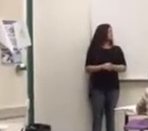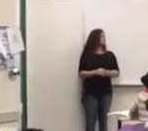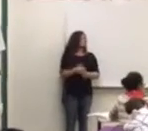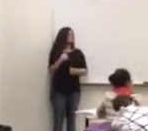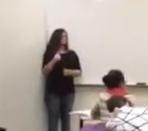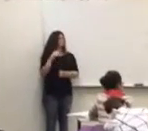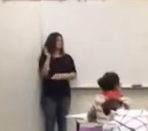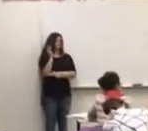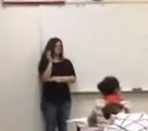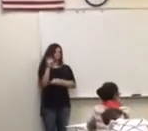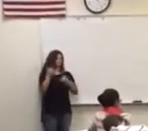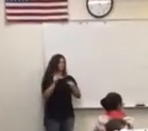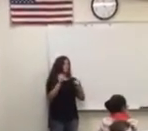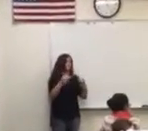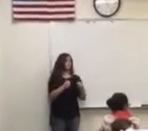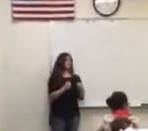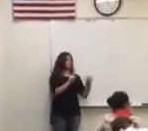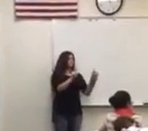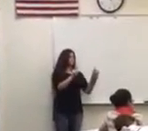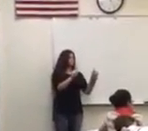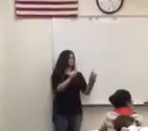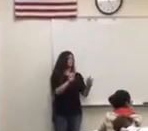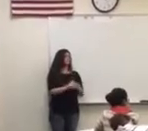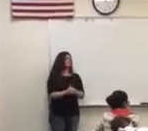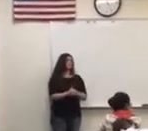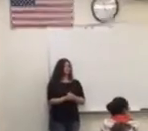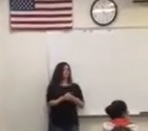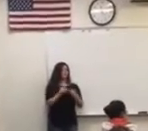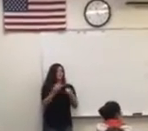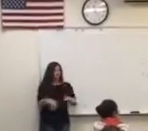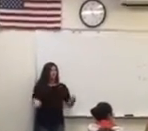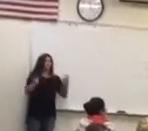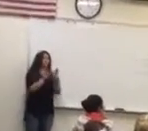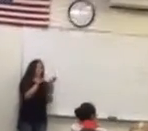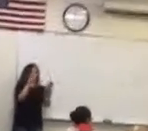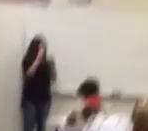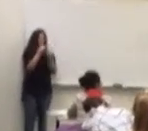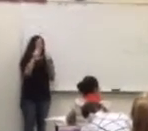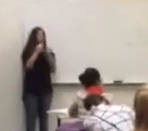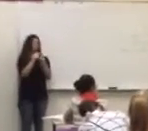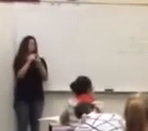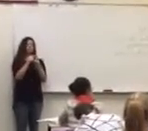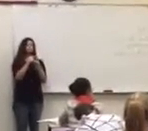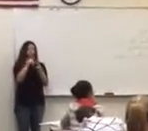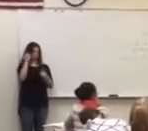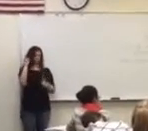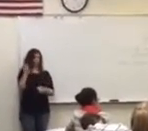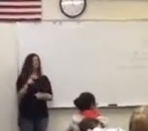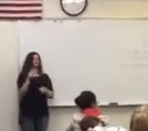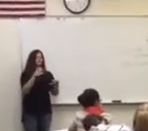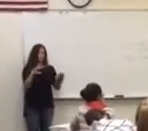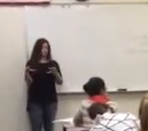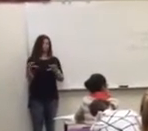Yes, keywords, instead of just putting up word for word your entire speech, is definitely a do when it comes to PowerPoint presentation. What